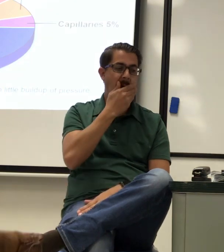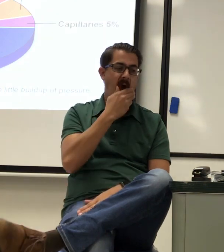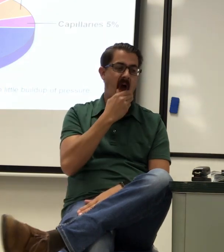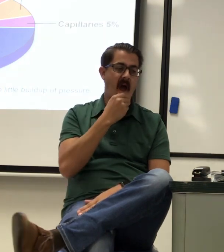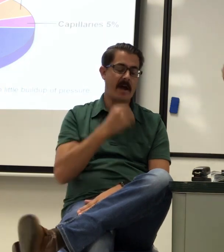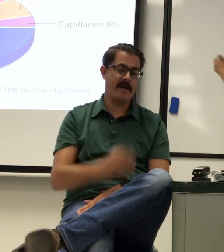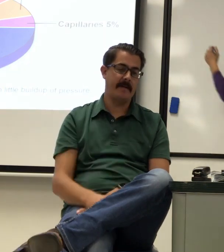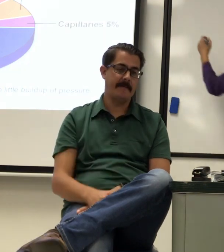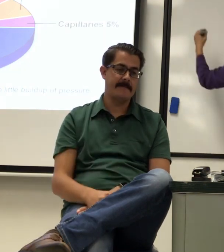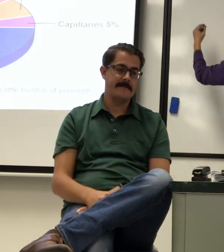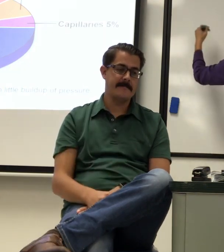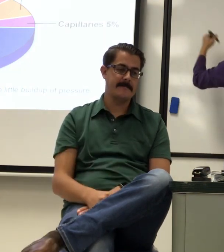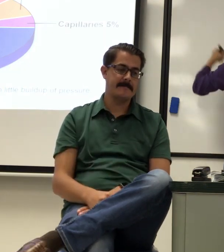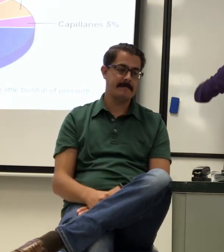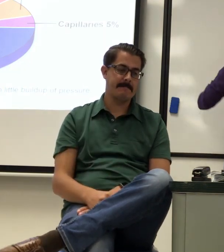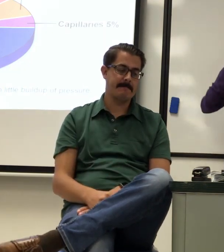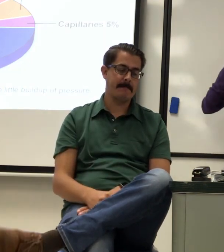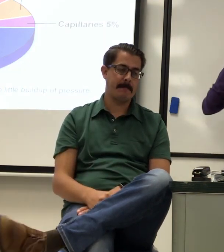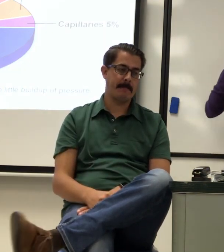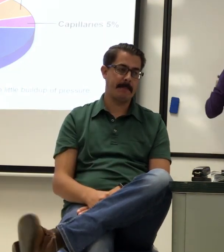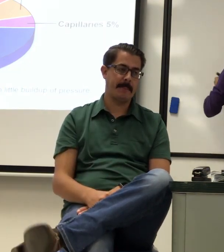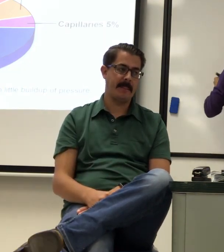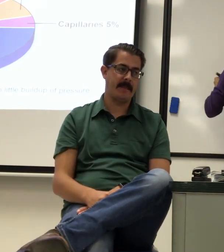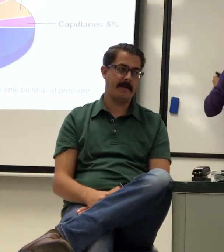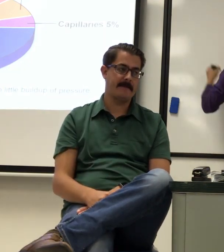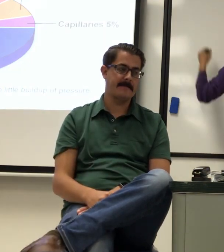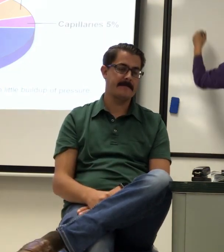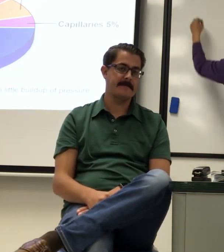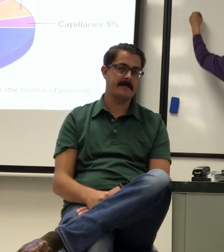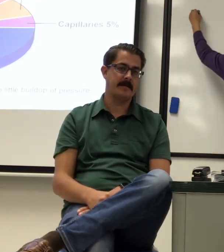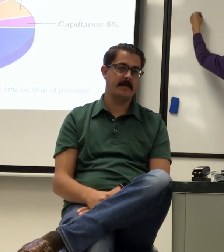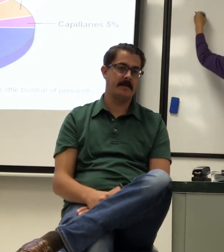So, the veins